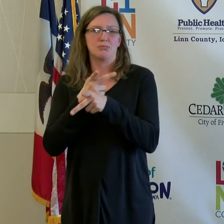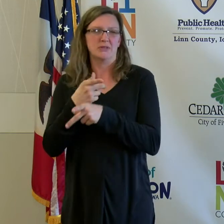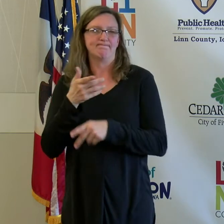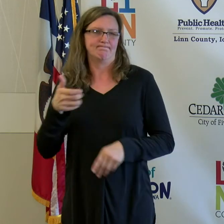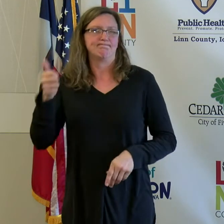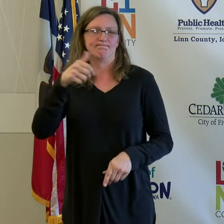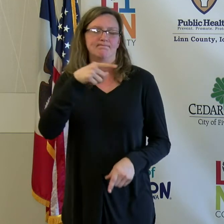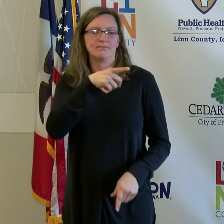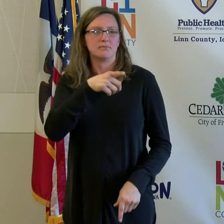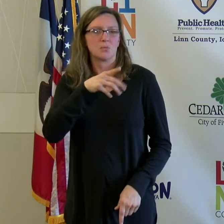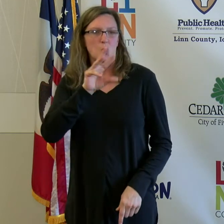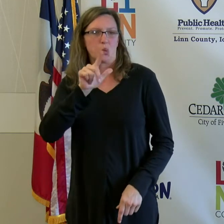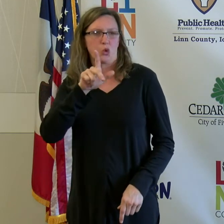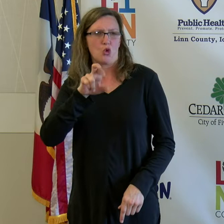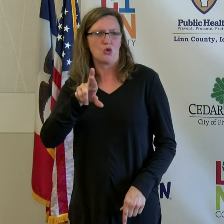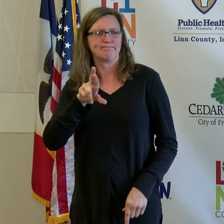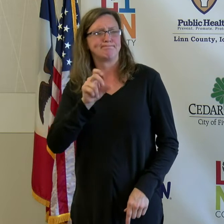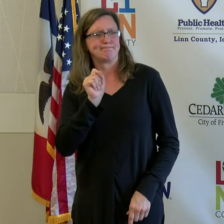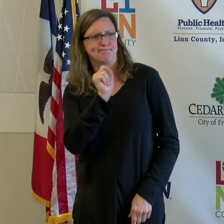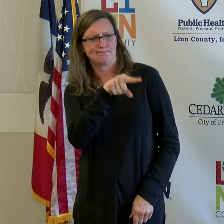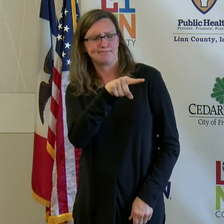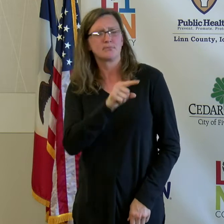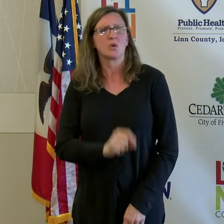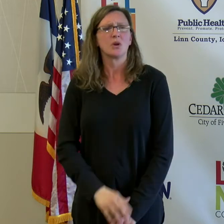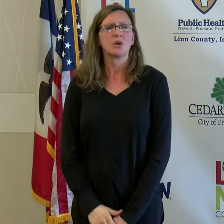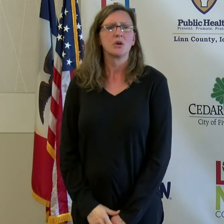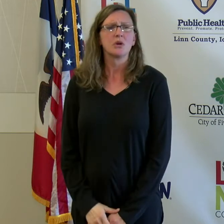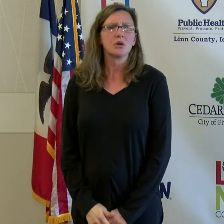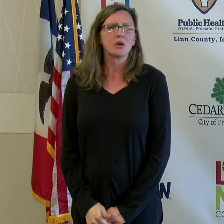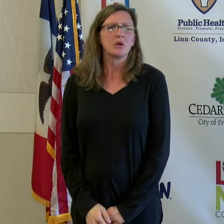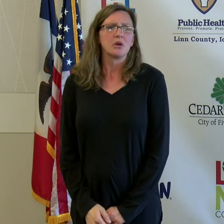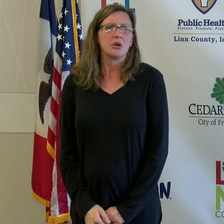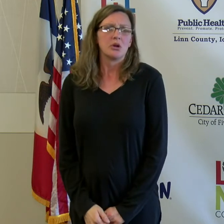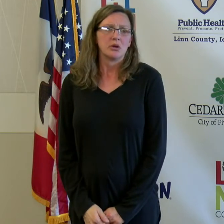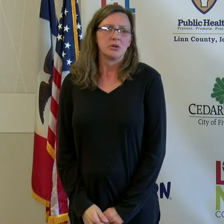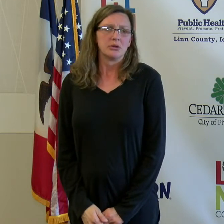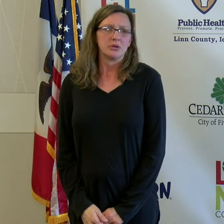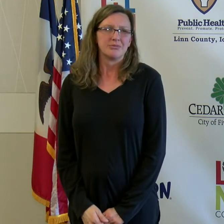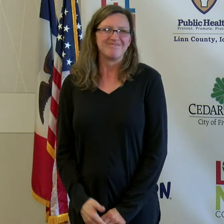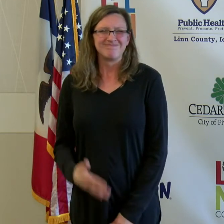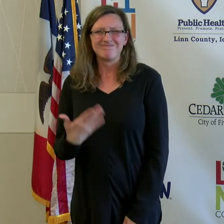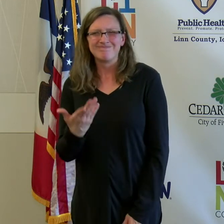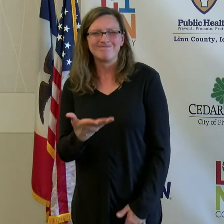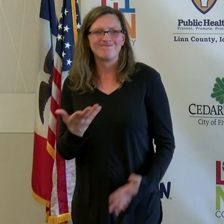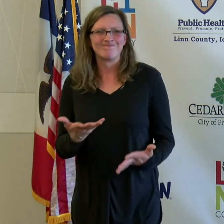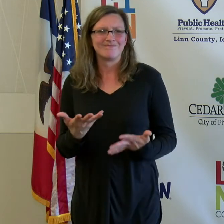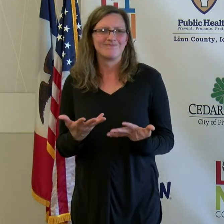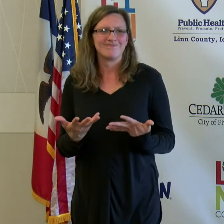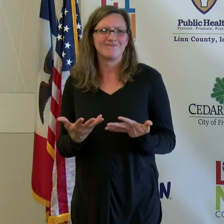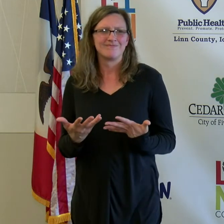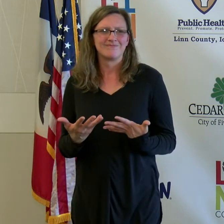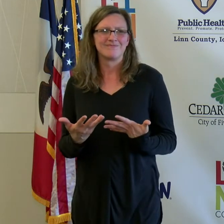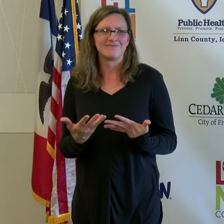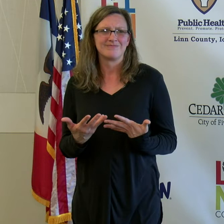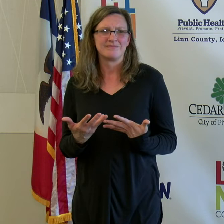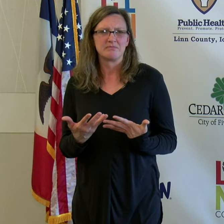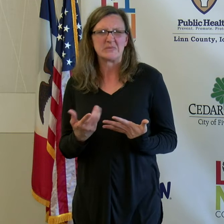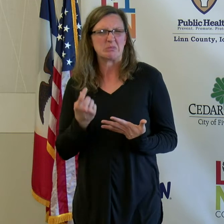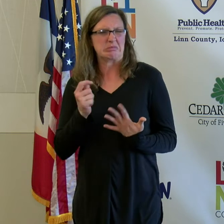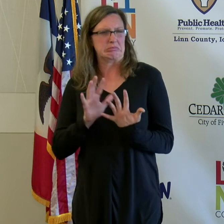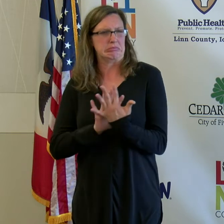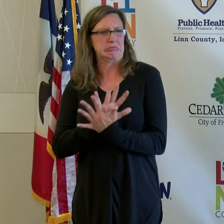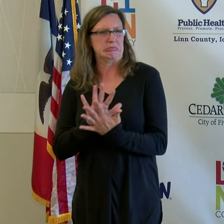asking about how people who have disabilities or maybe immunocompromised... You're muted right now. We're going